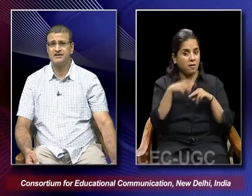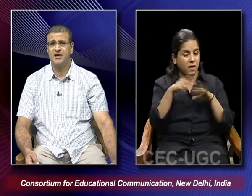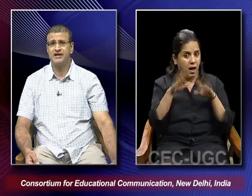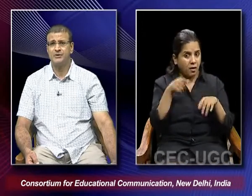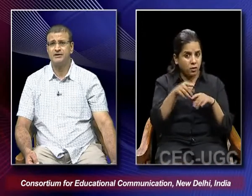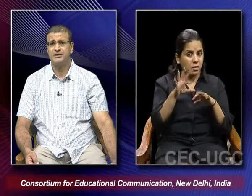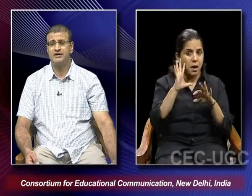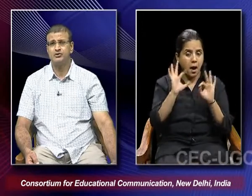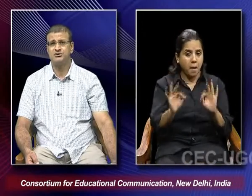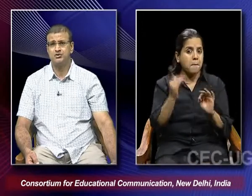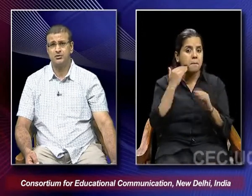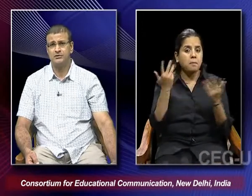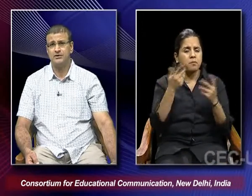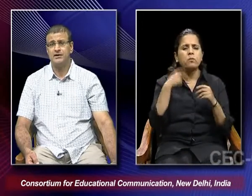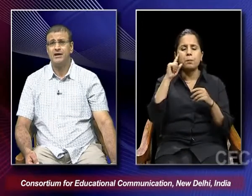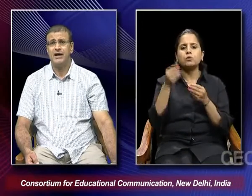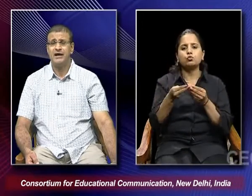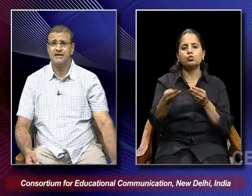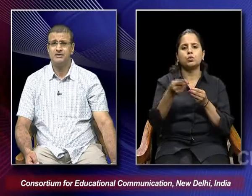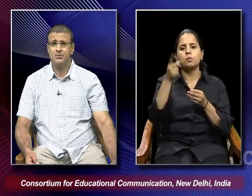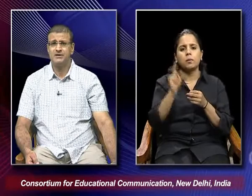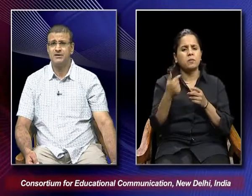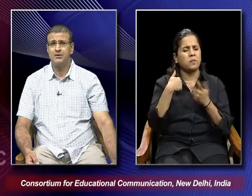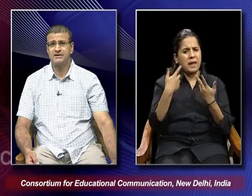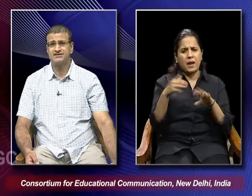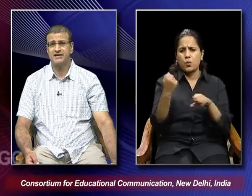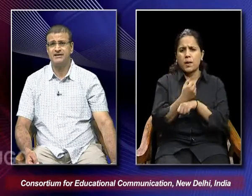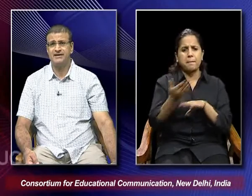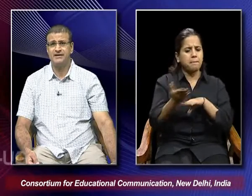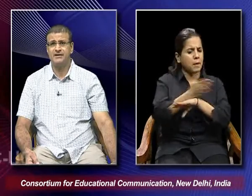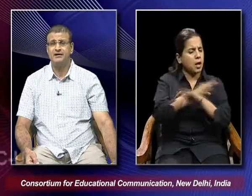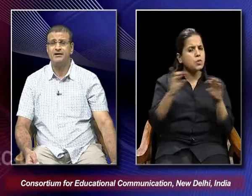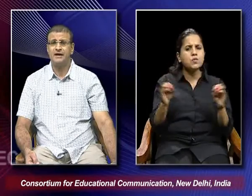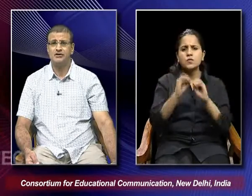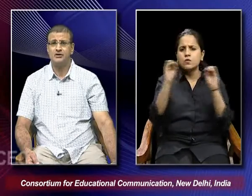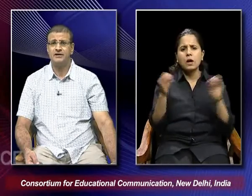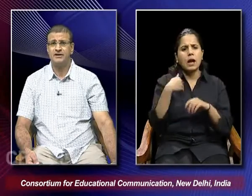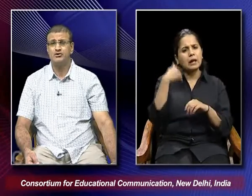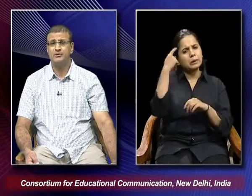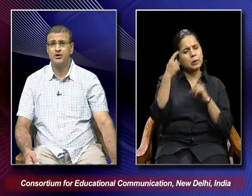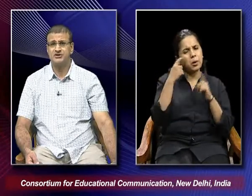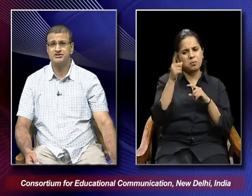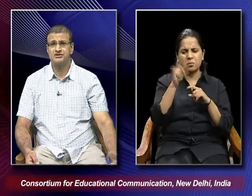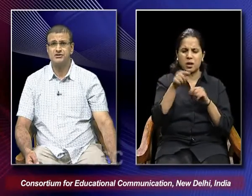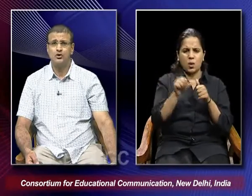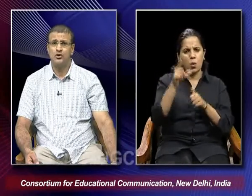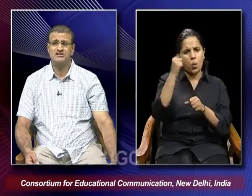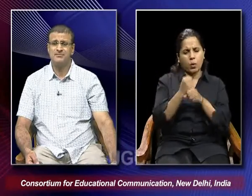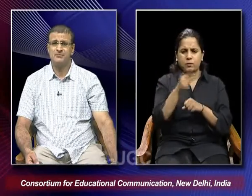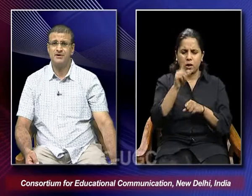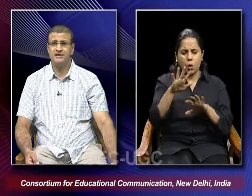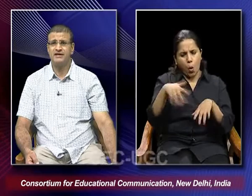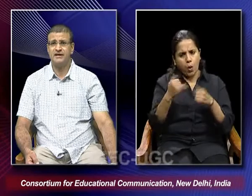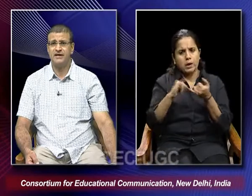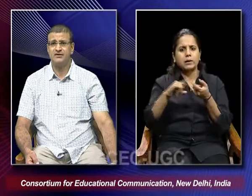date, I knew it had to be soon. I hadn't worked it out exactly then. I thought it had to be August or